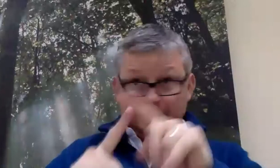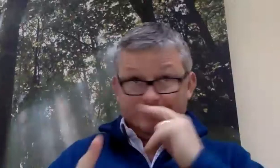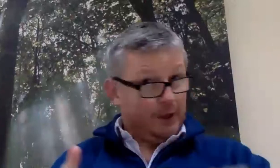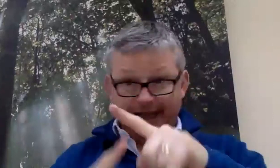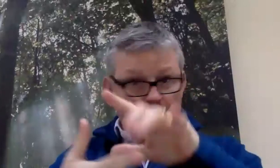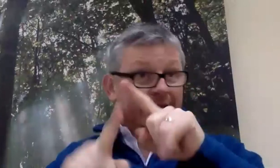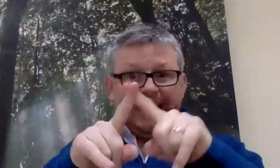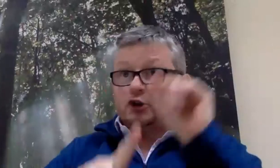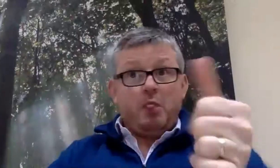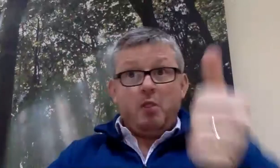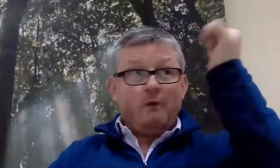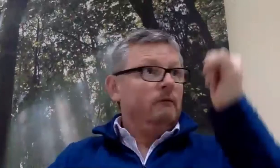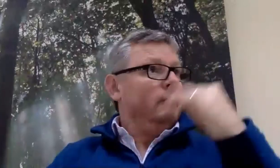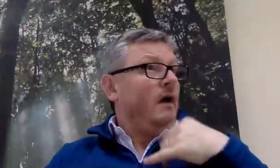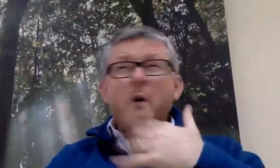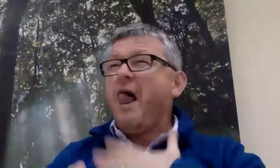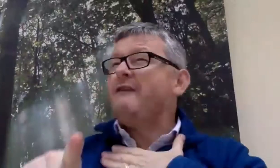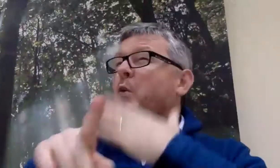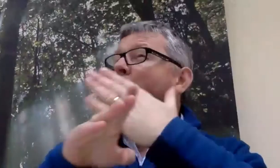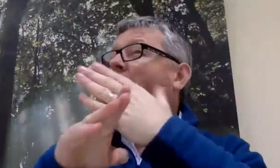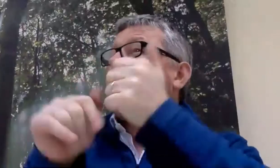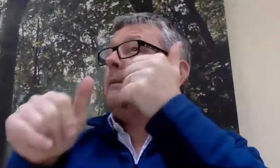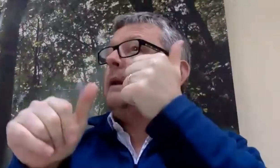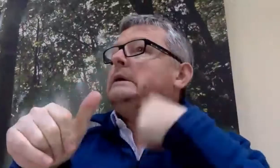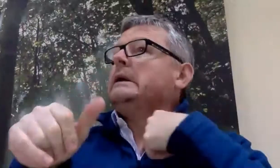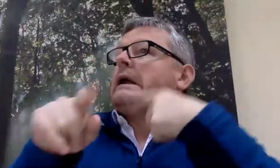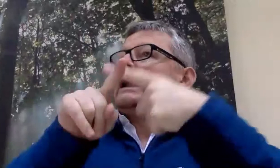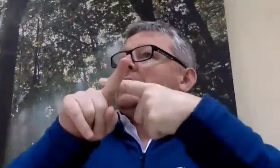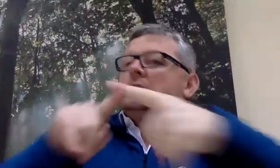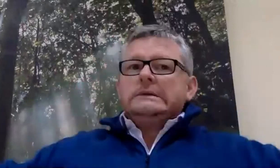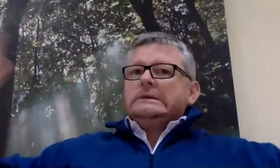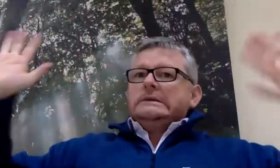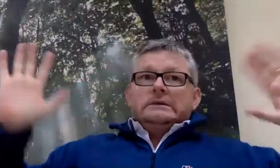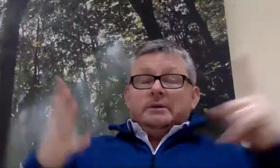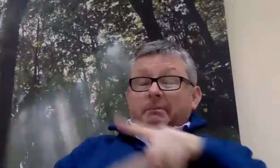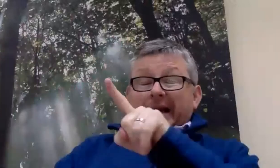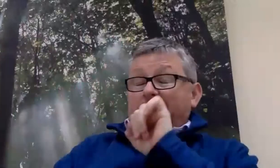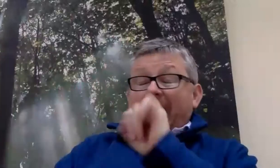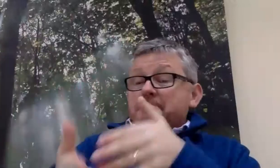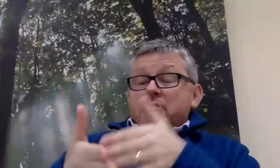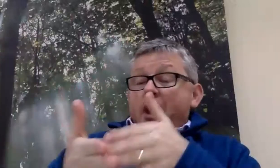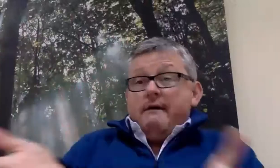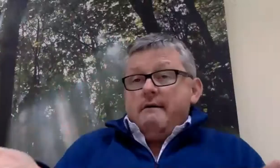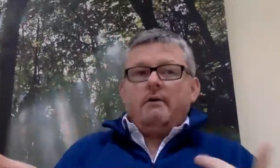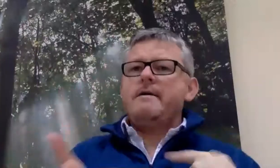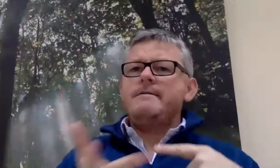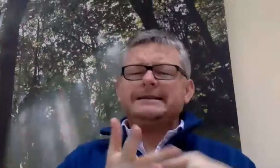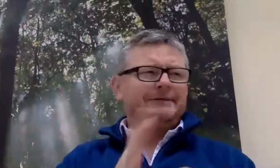we've worked with most. I mean, I think I would say when it comes to job adverts and things like that, many deaf people will look at a job advert and see that as